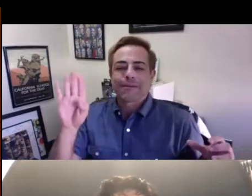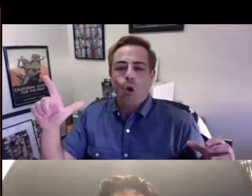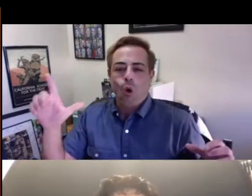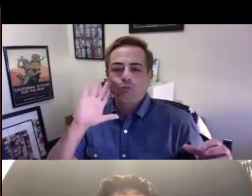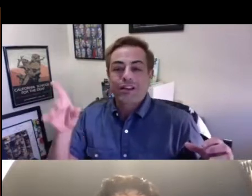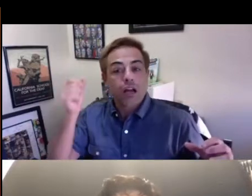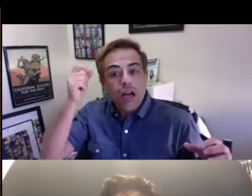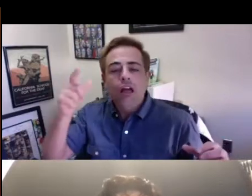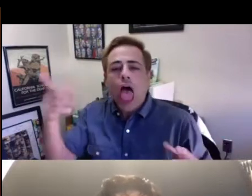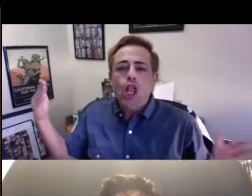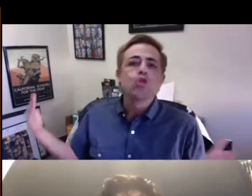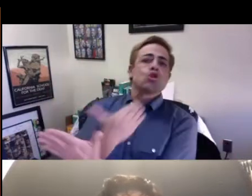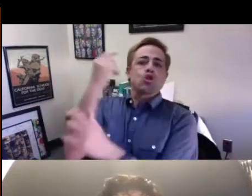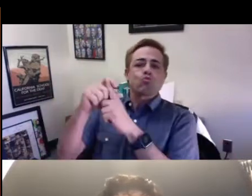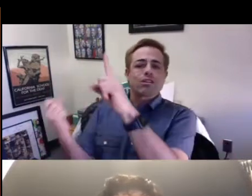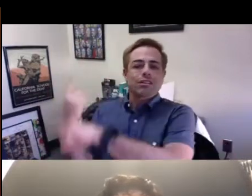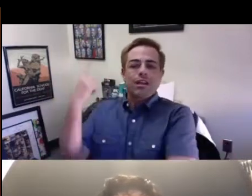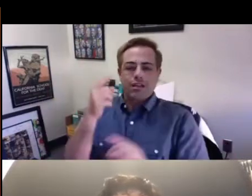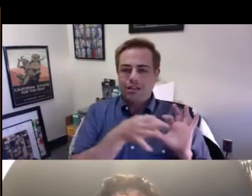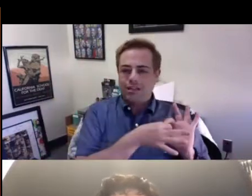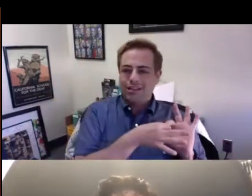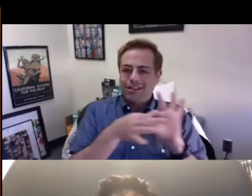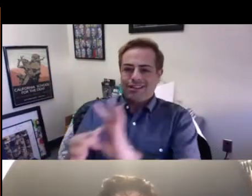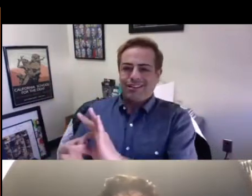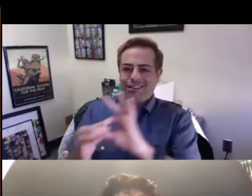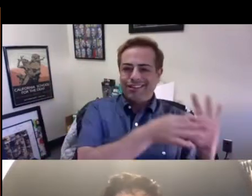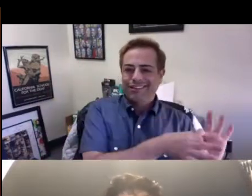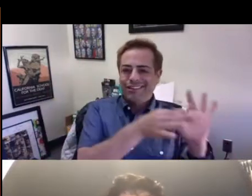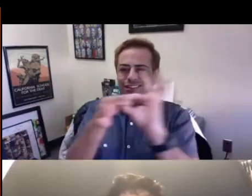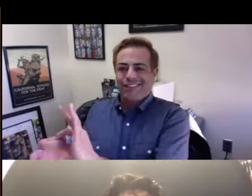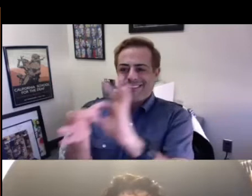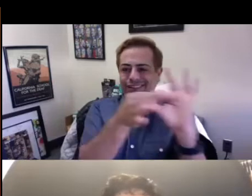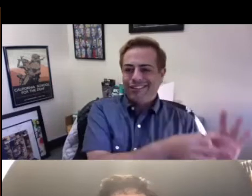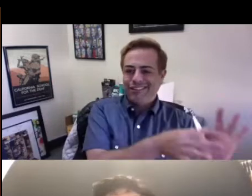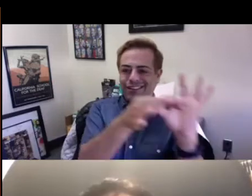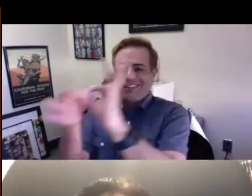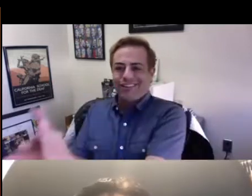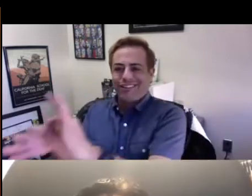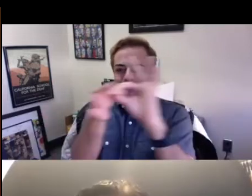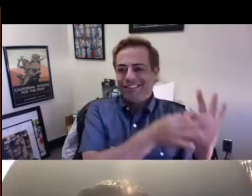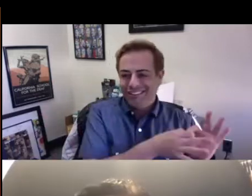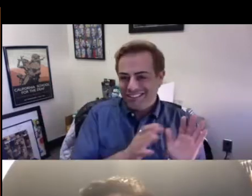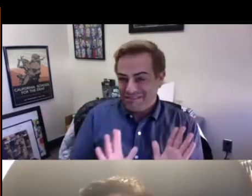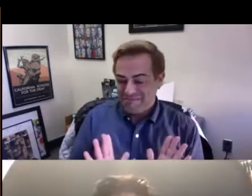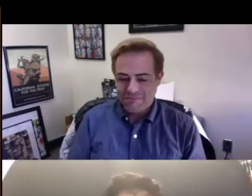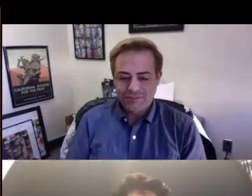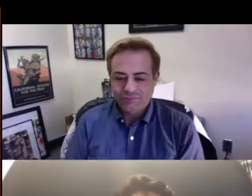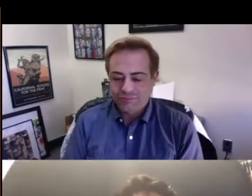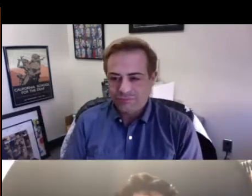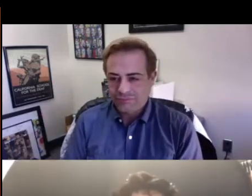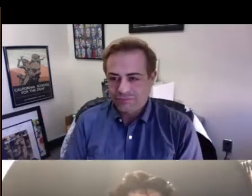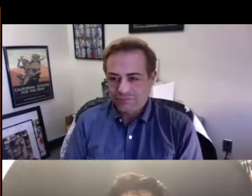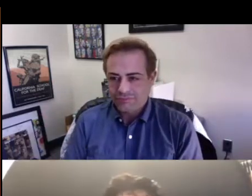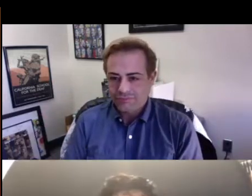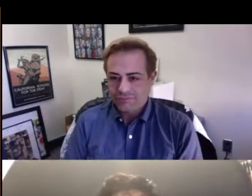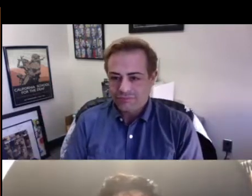for ball, then they will use the spoken word ball. They don't use different words that they don't know in sign language. So there